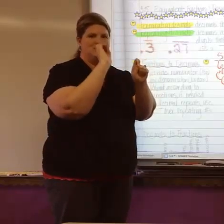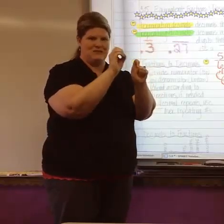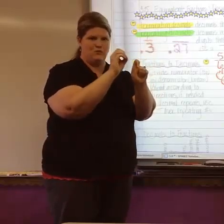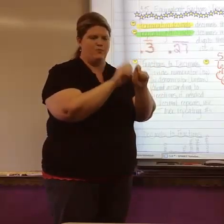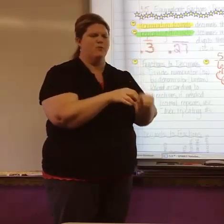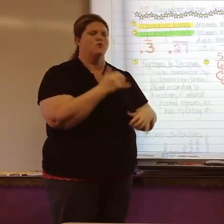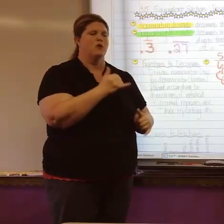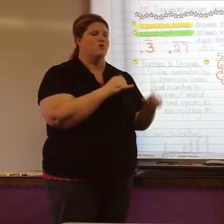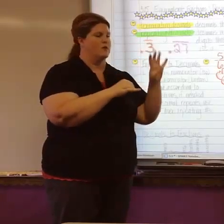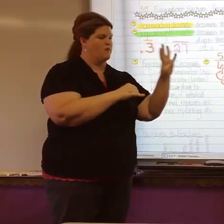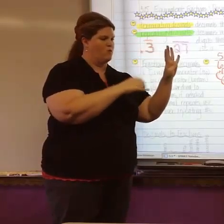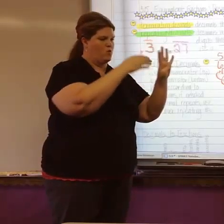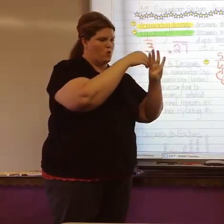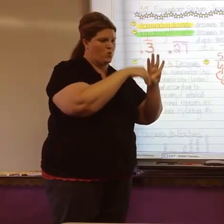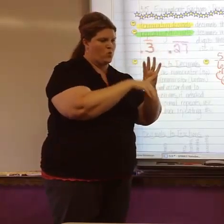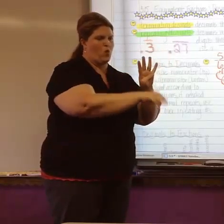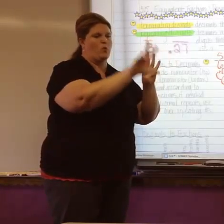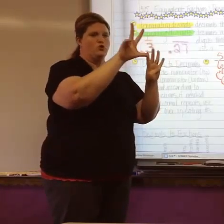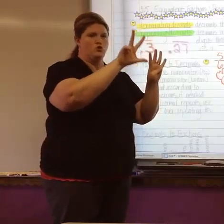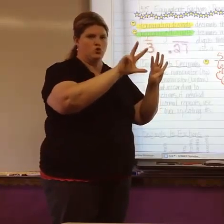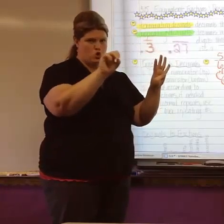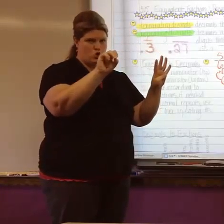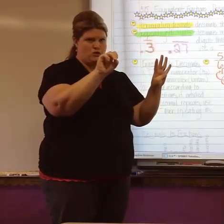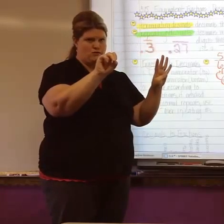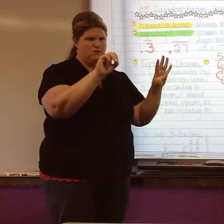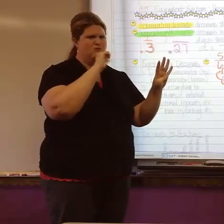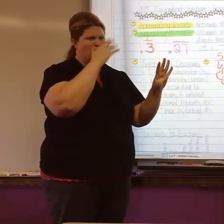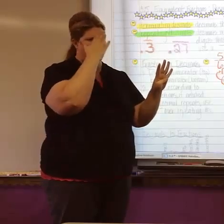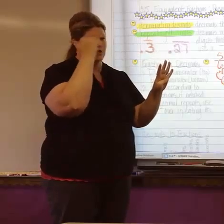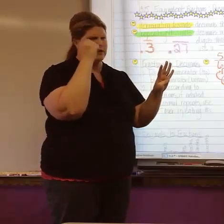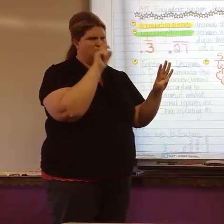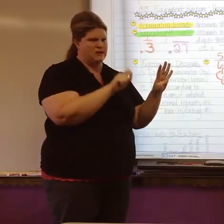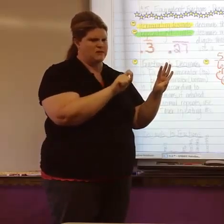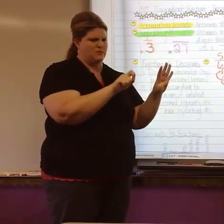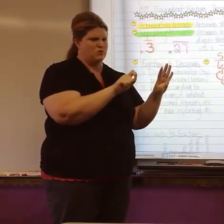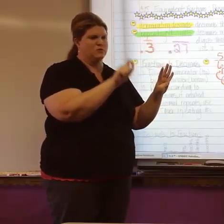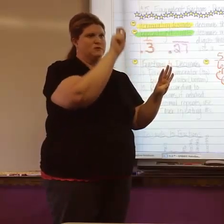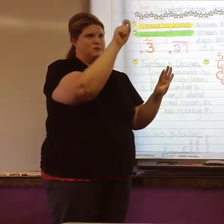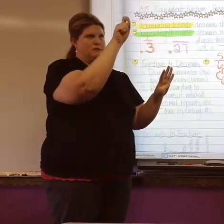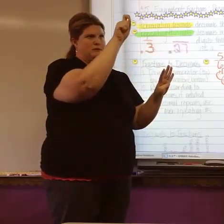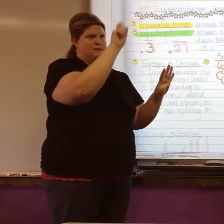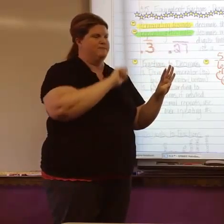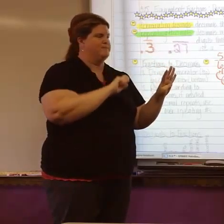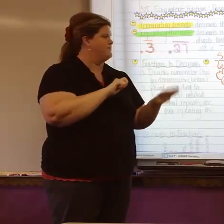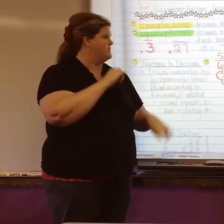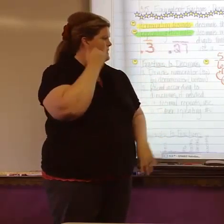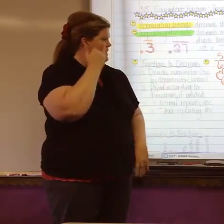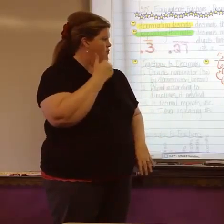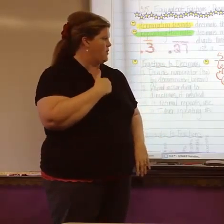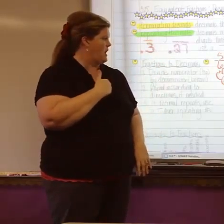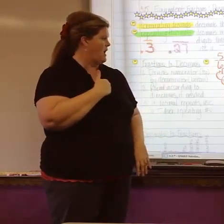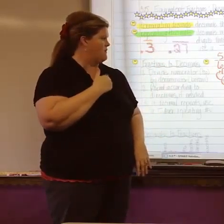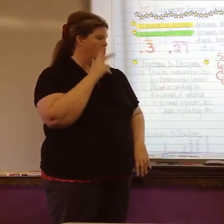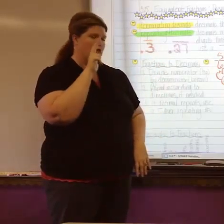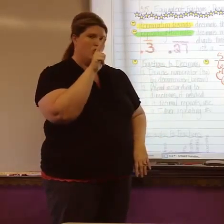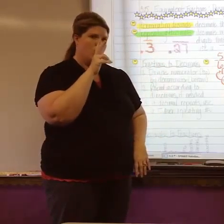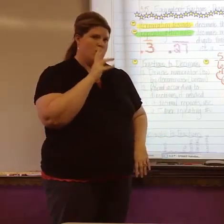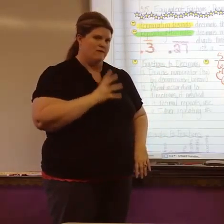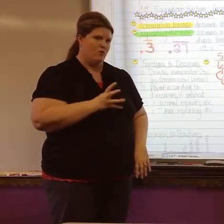into 30. Don't forget this decimal. Really, really important. Think, if you have